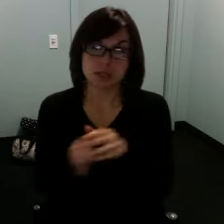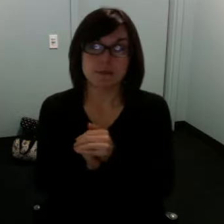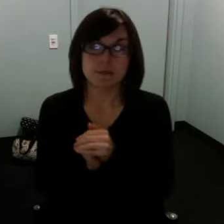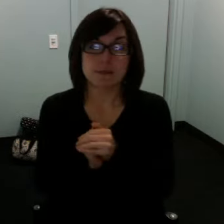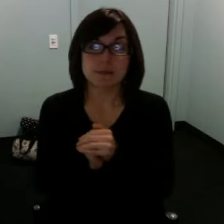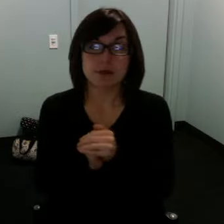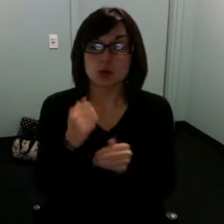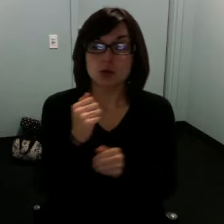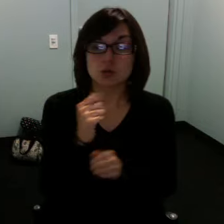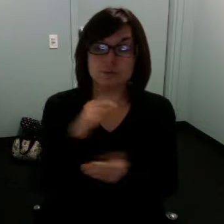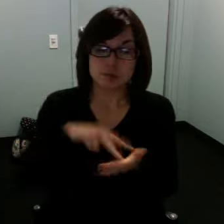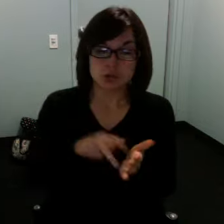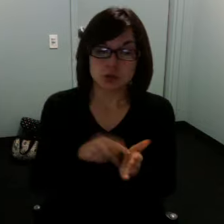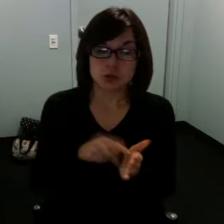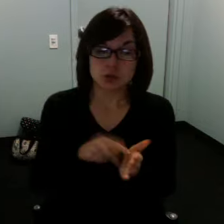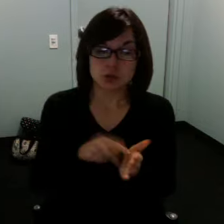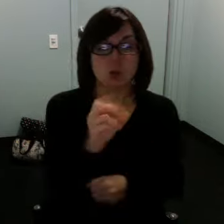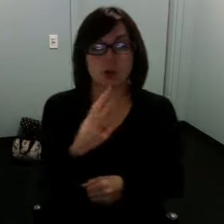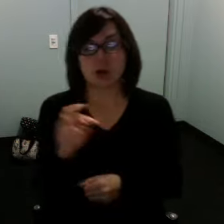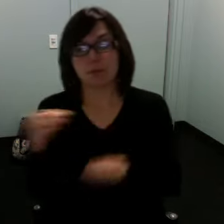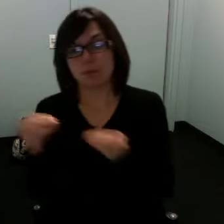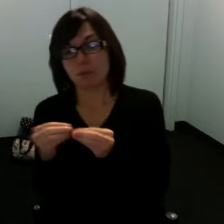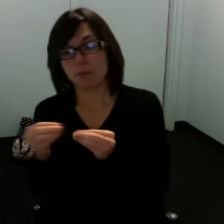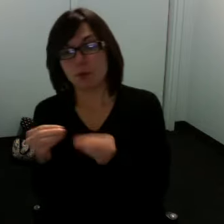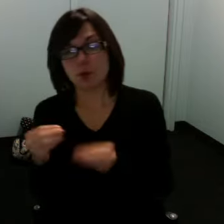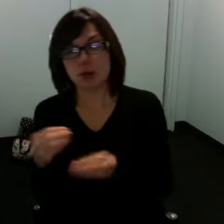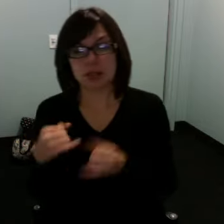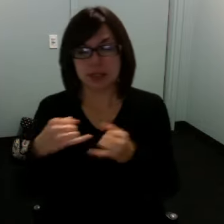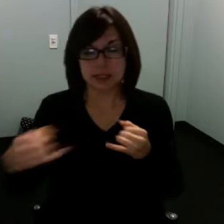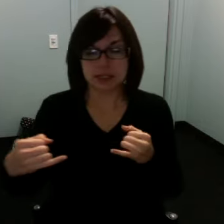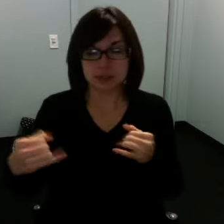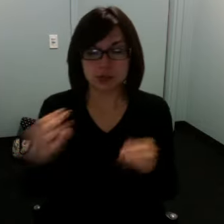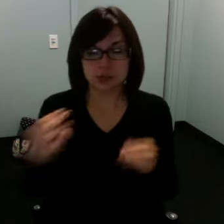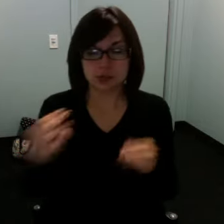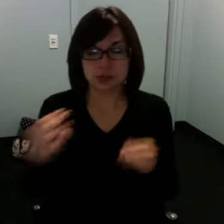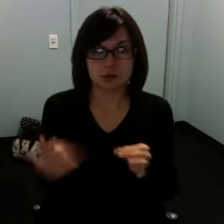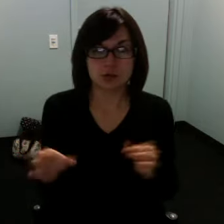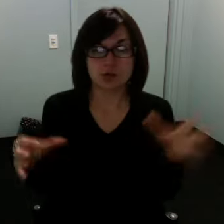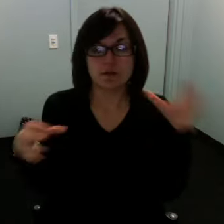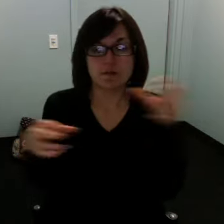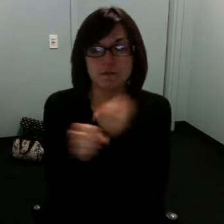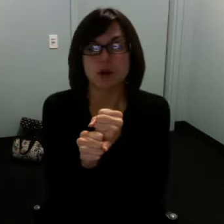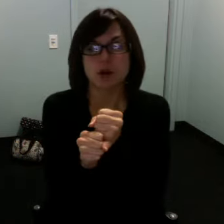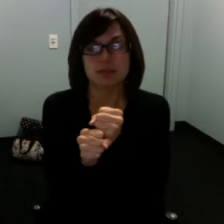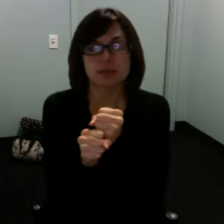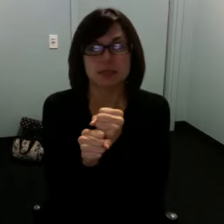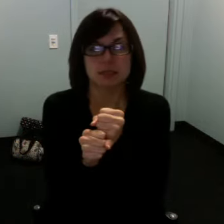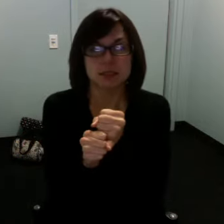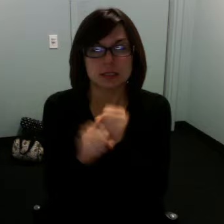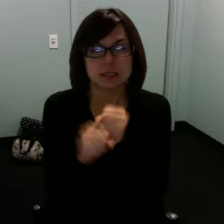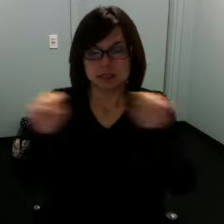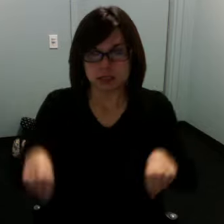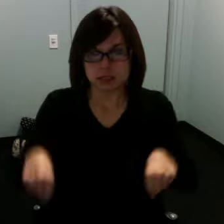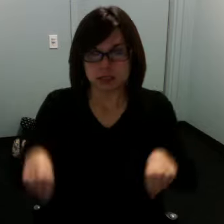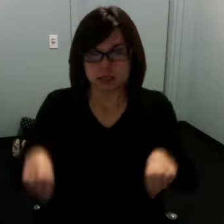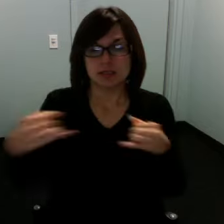or more linear equations form a system of linear equations. In some ways, we want to think of the equations as